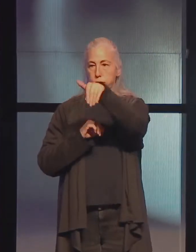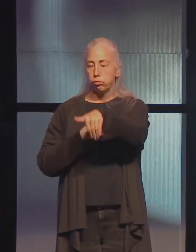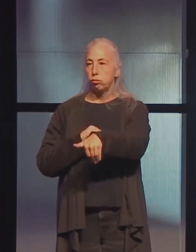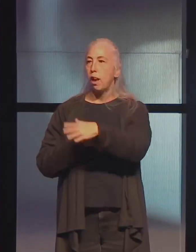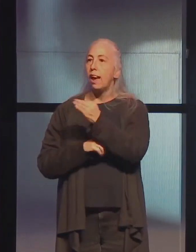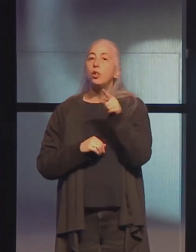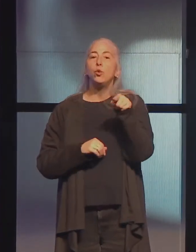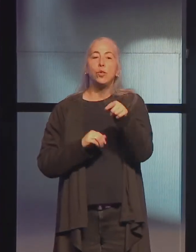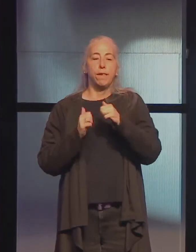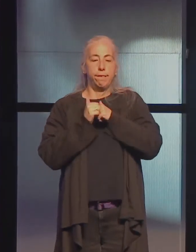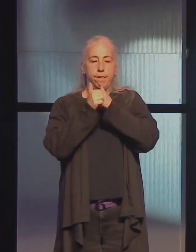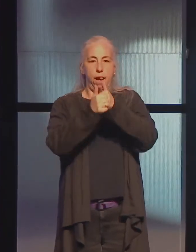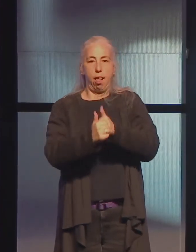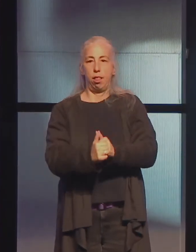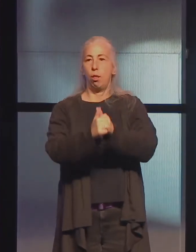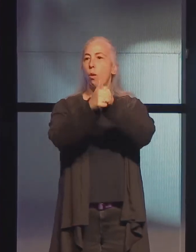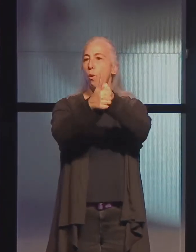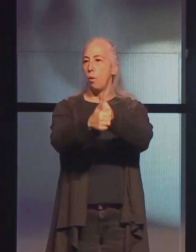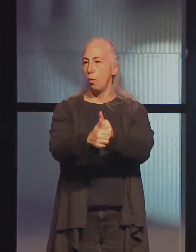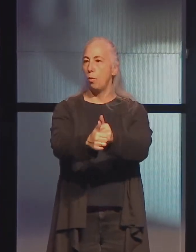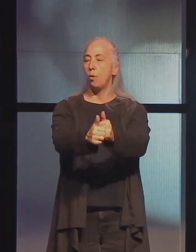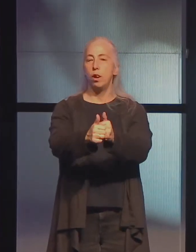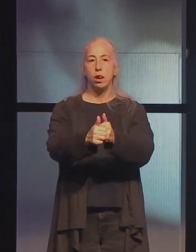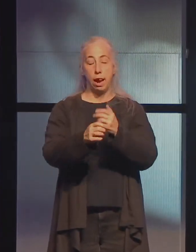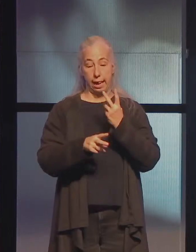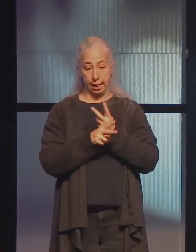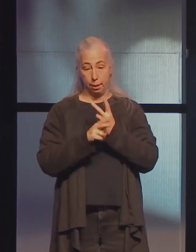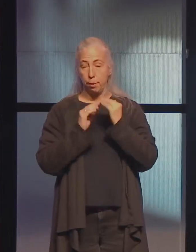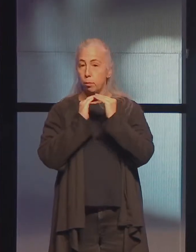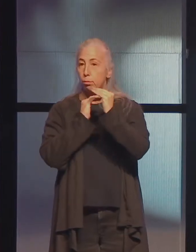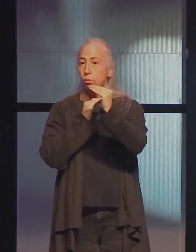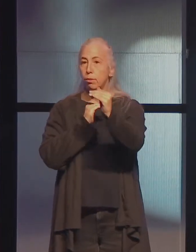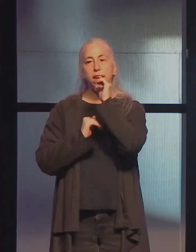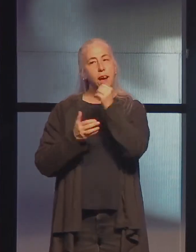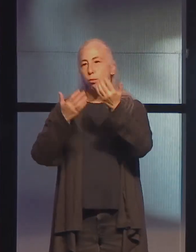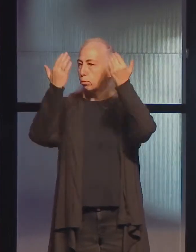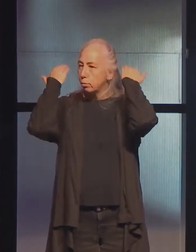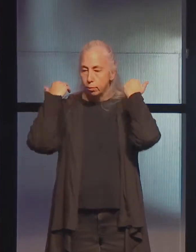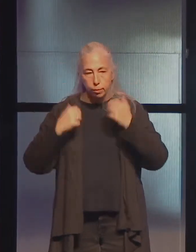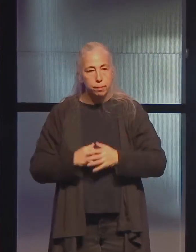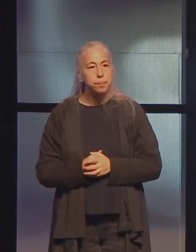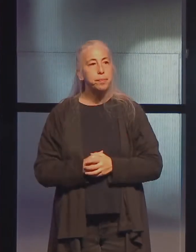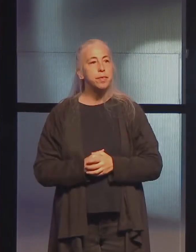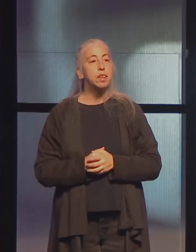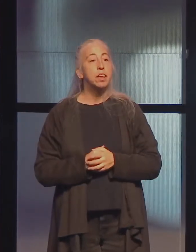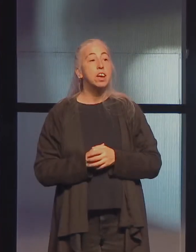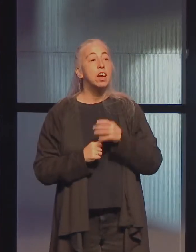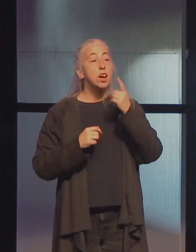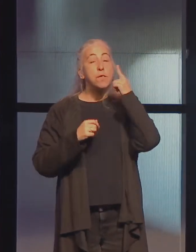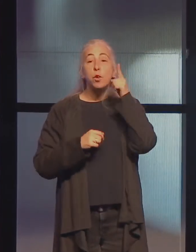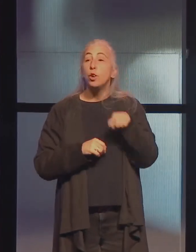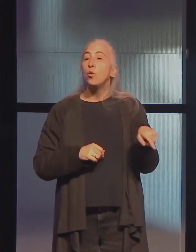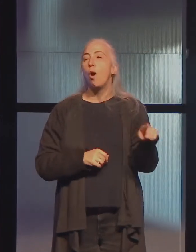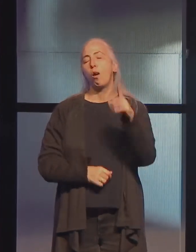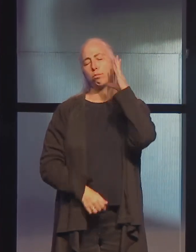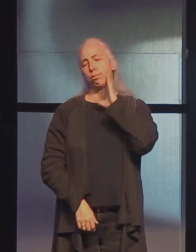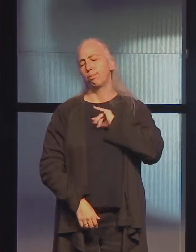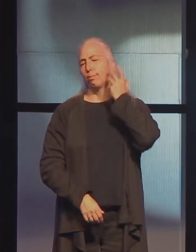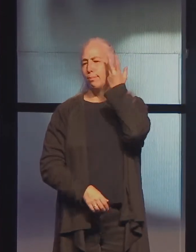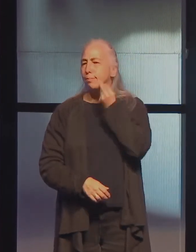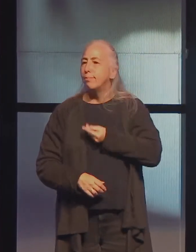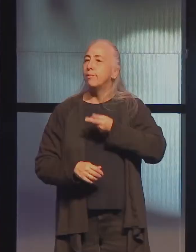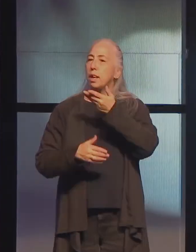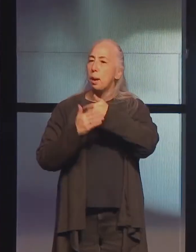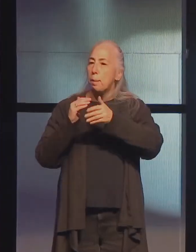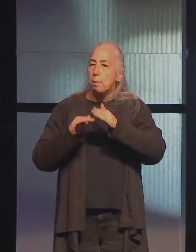maintaining stability without being overwhelmed. And now, for those of you veteran peacemakers out there, the